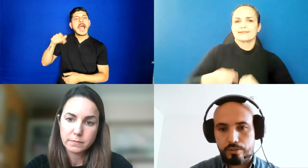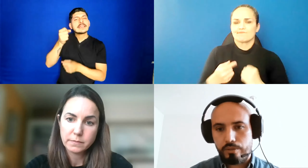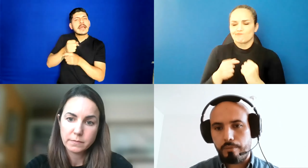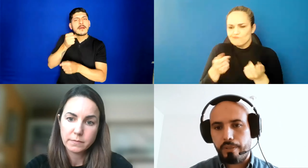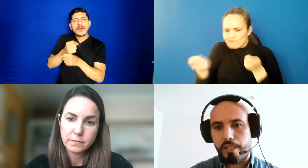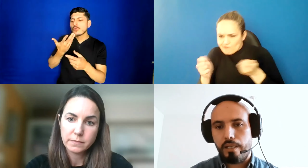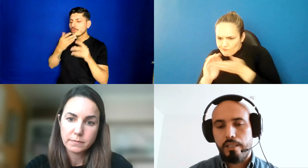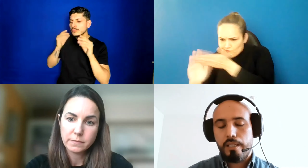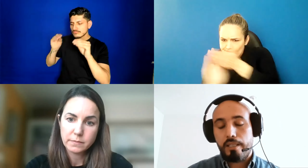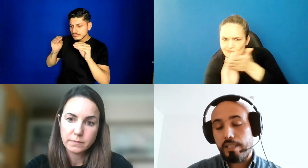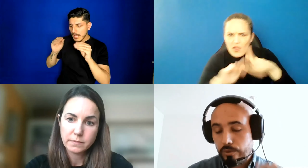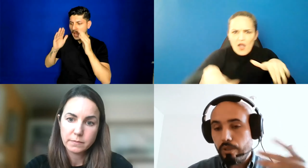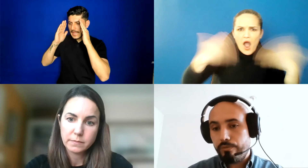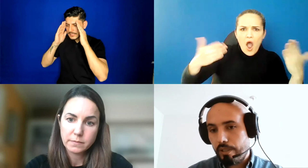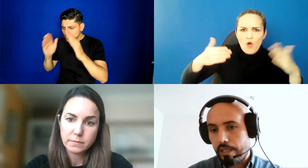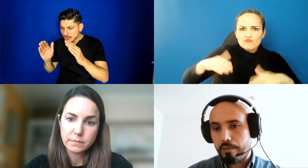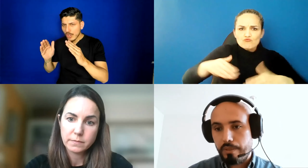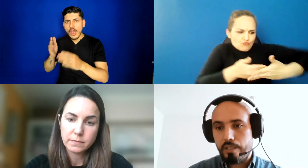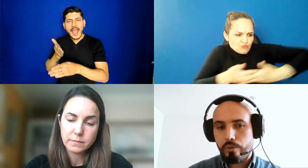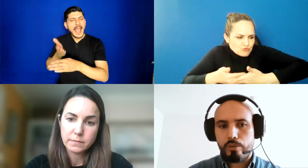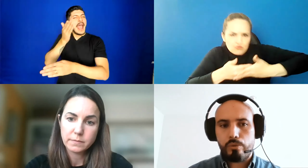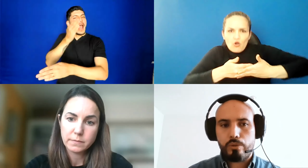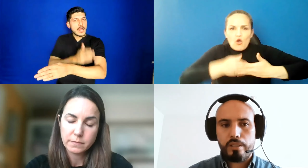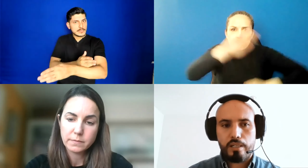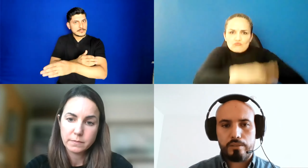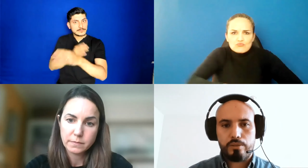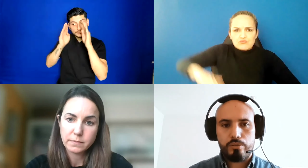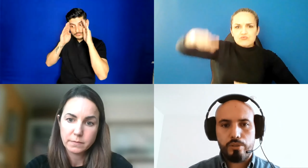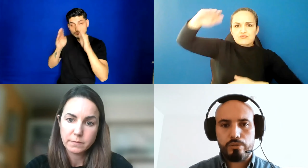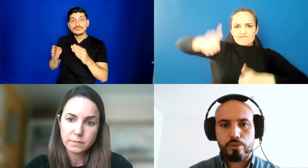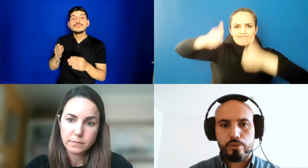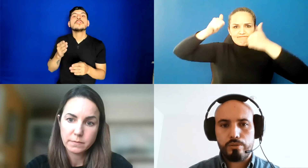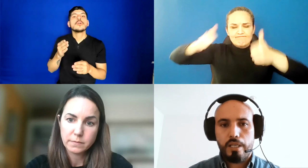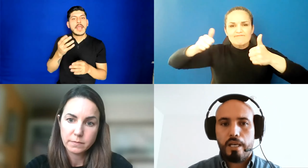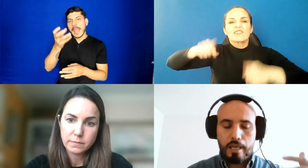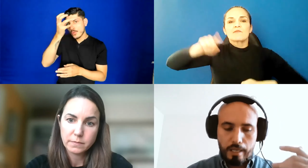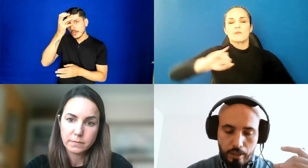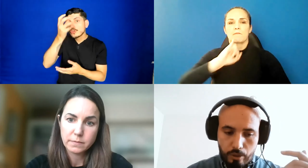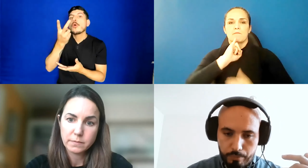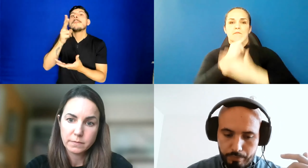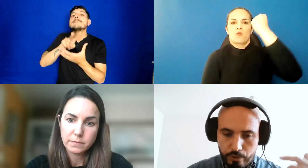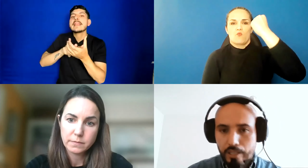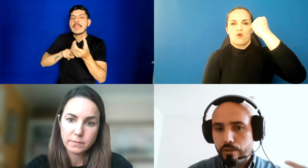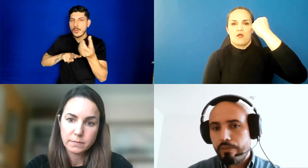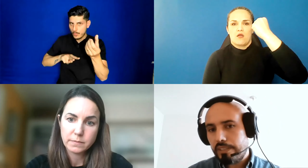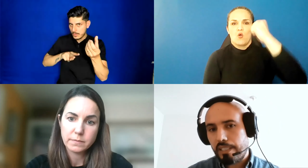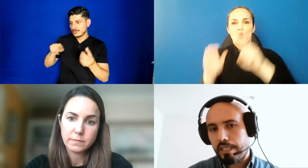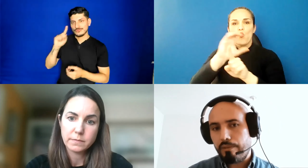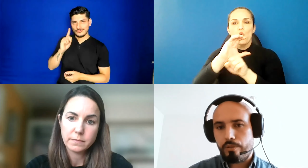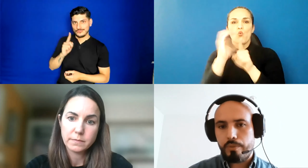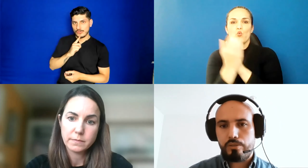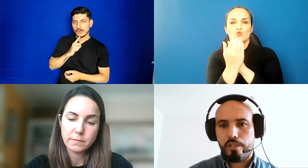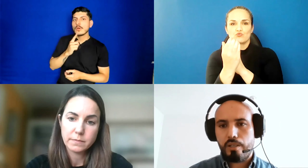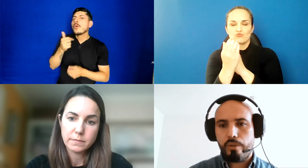to identify and help this child sooner than what was